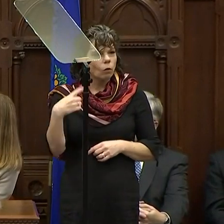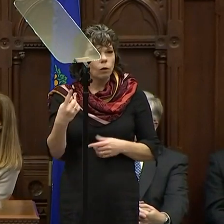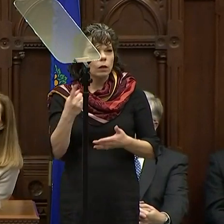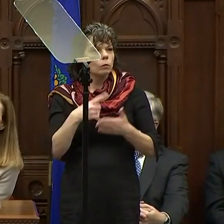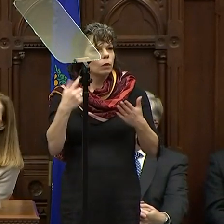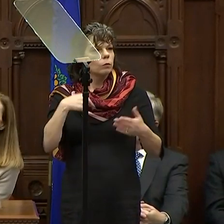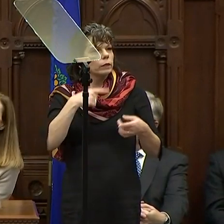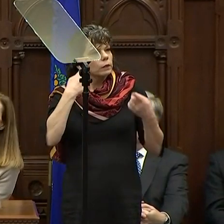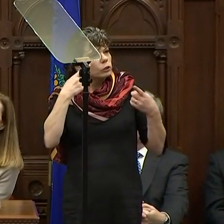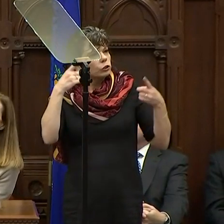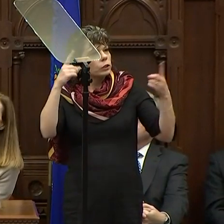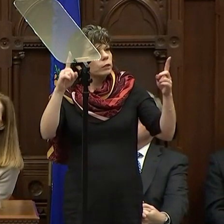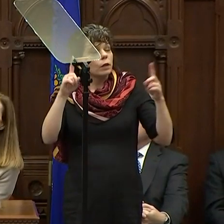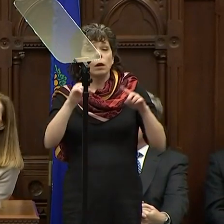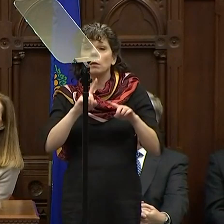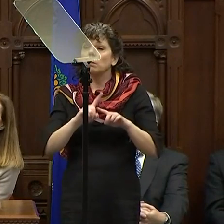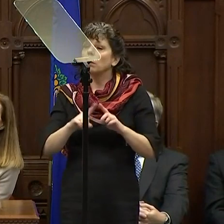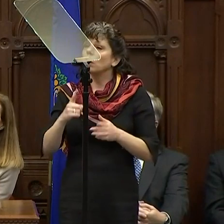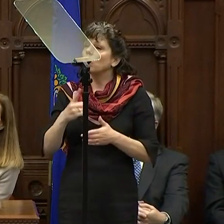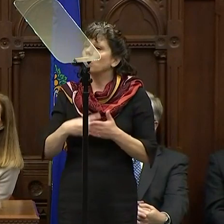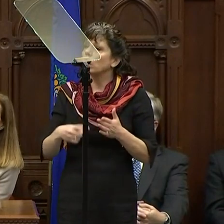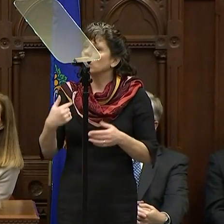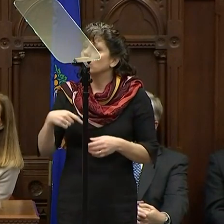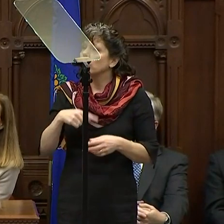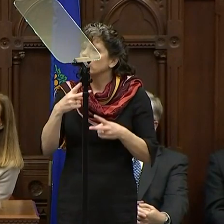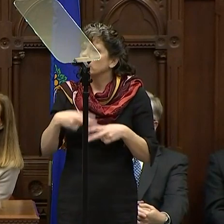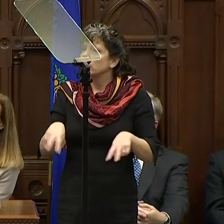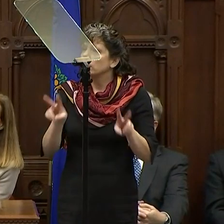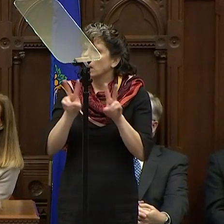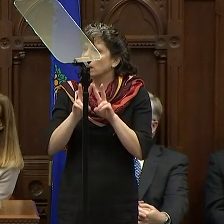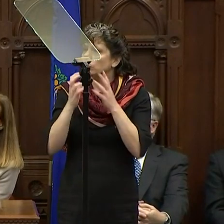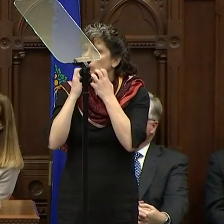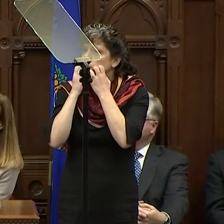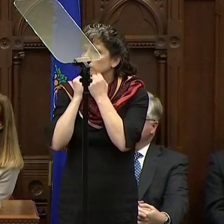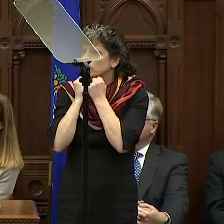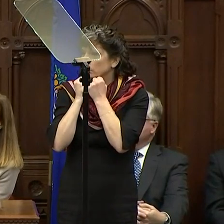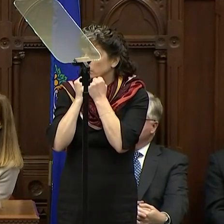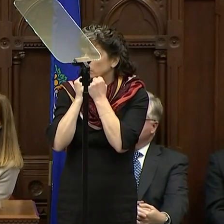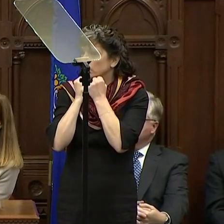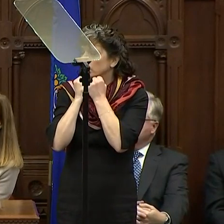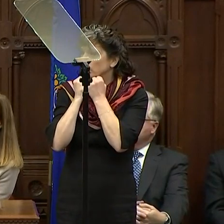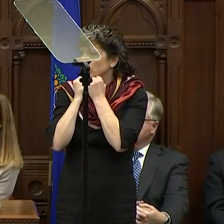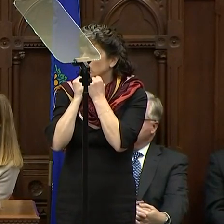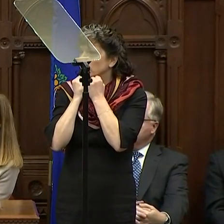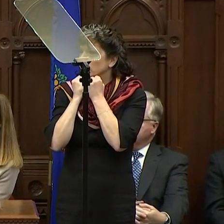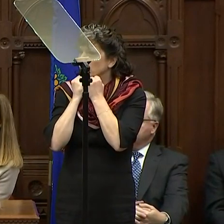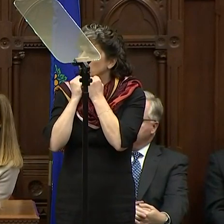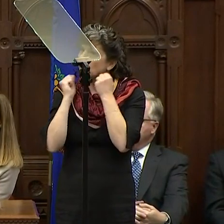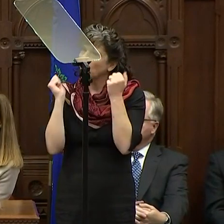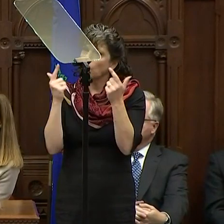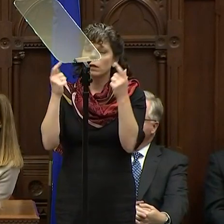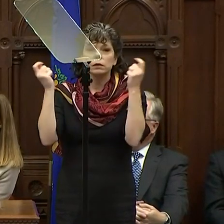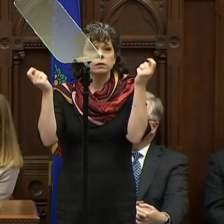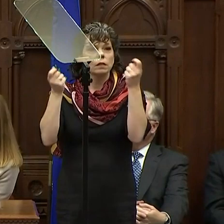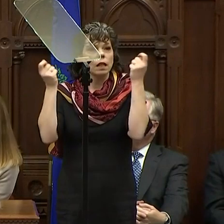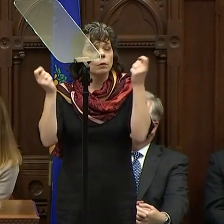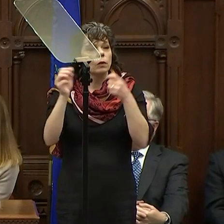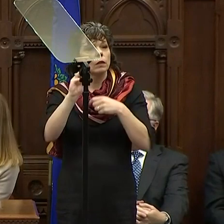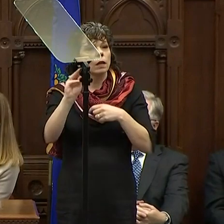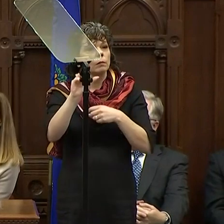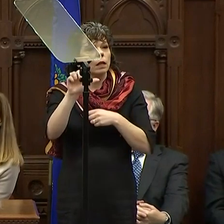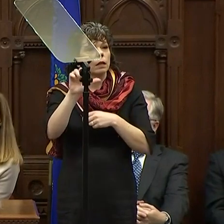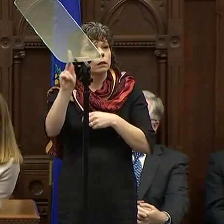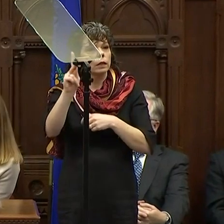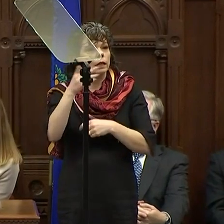but also what we value. And we all celebrated Martin Luther King's birthday a